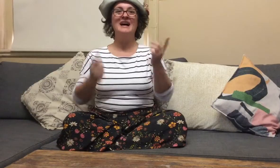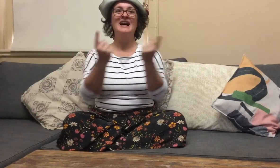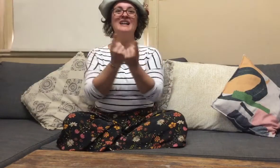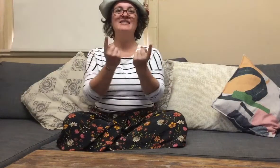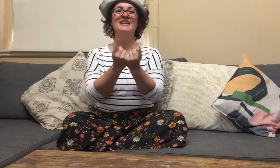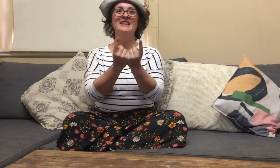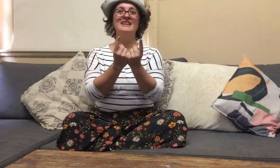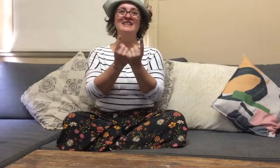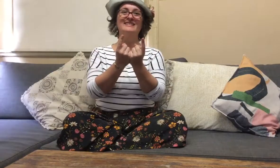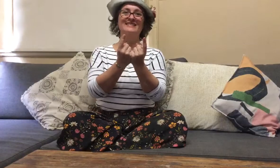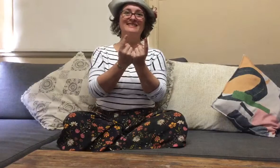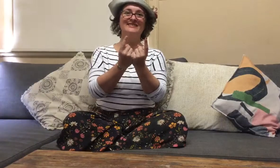about a thing,